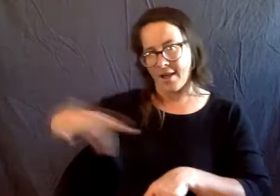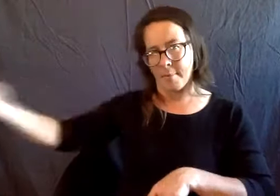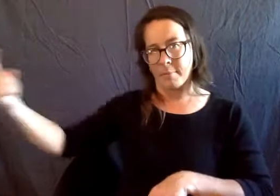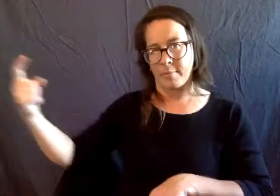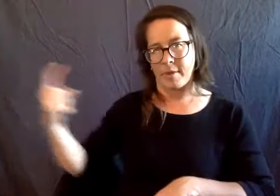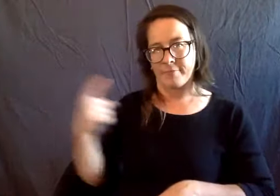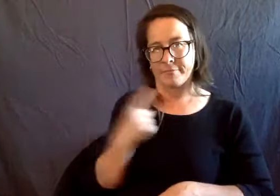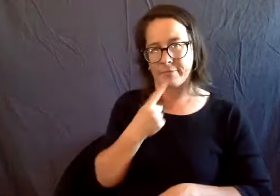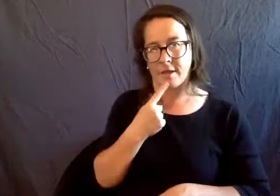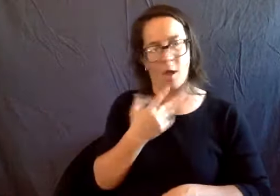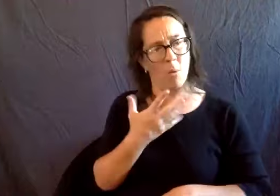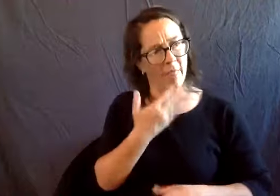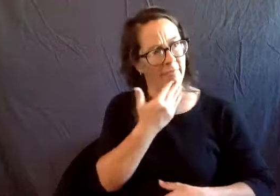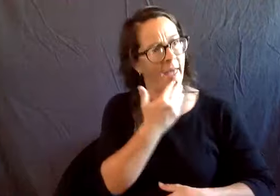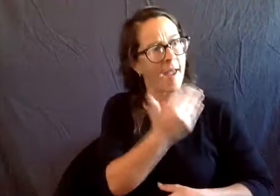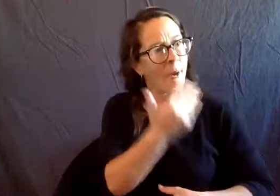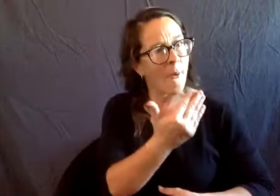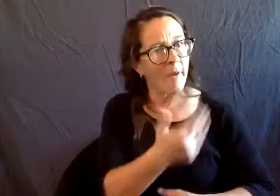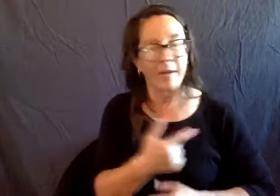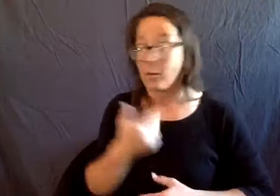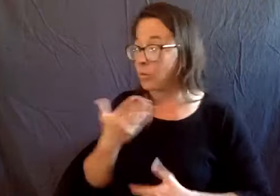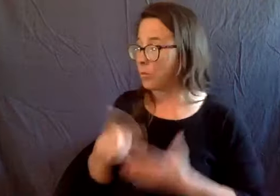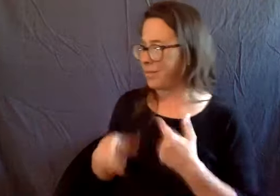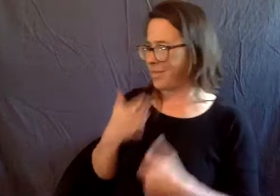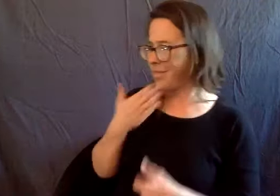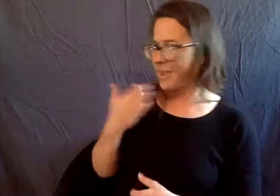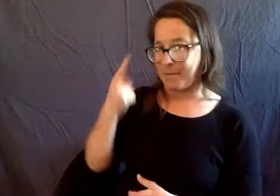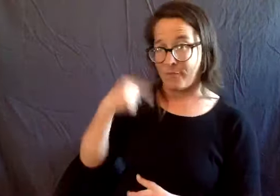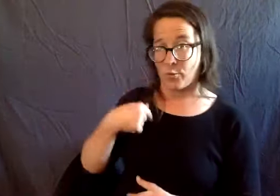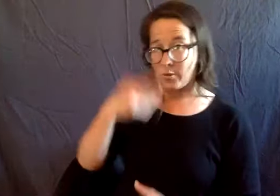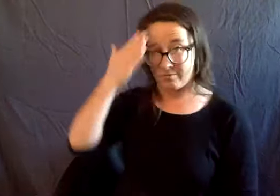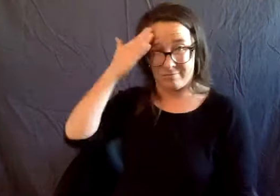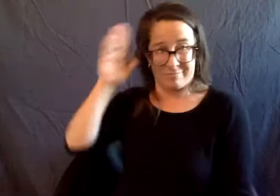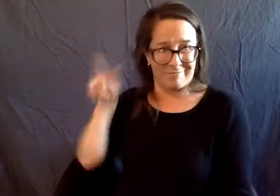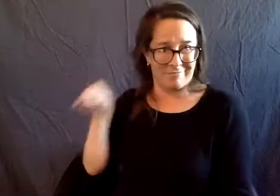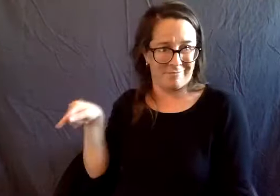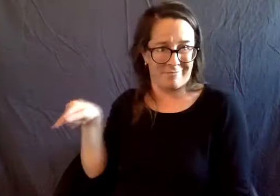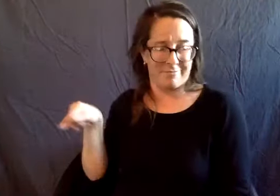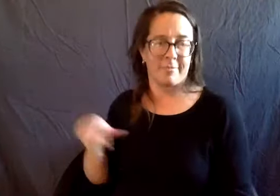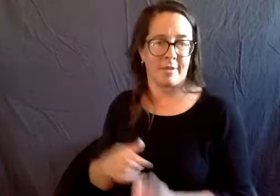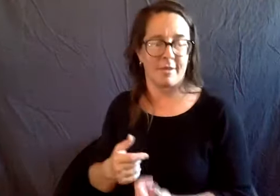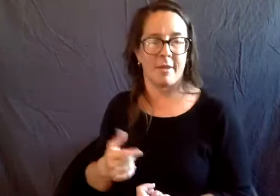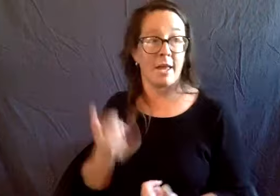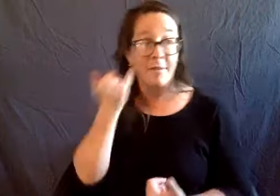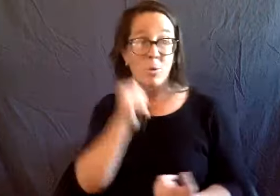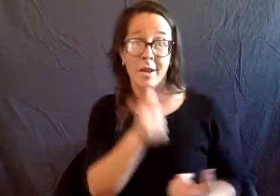to thank you. I said, well, I don't know you. What are you thanking me for? And he said, well, if you had not done what you did with